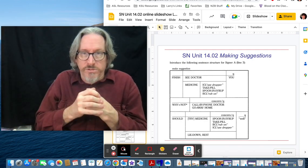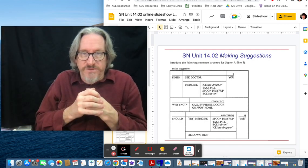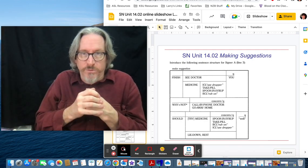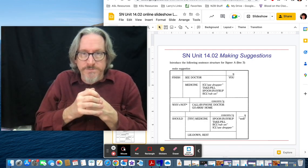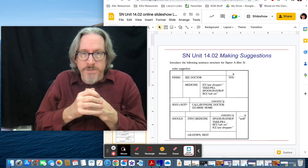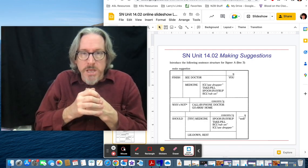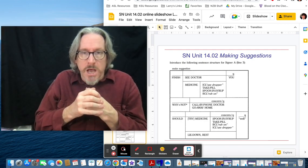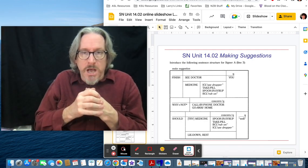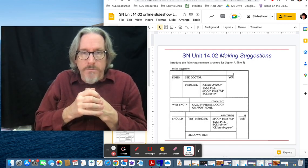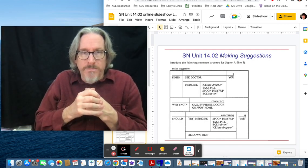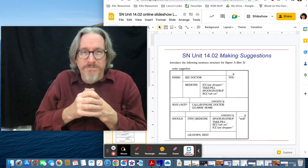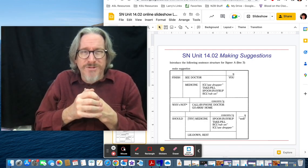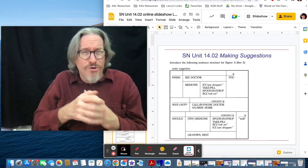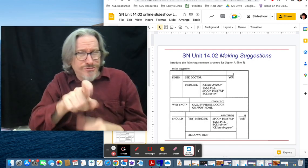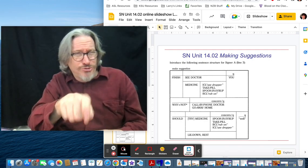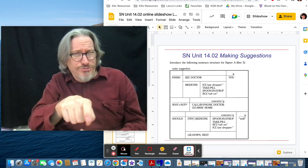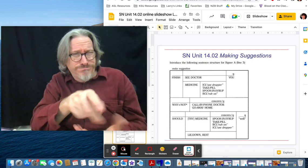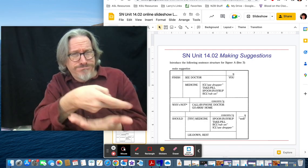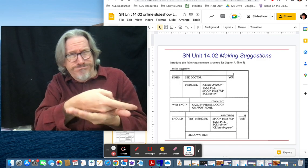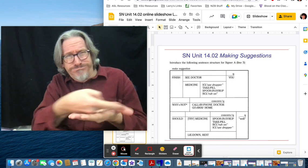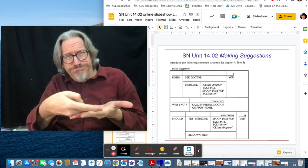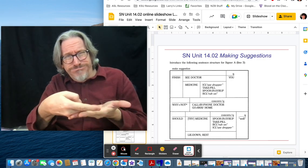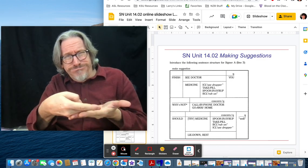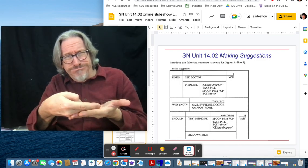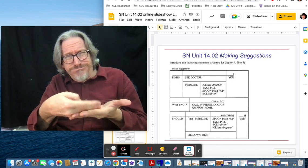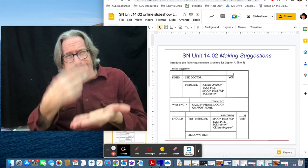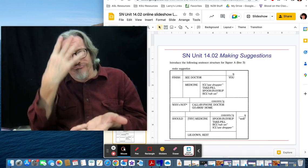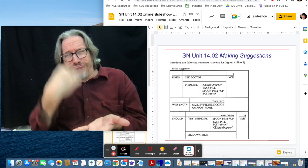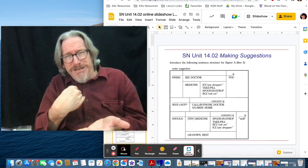all those different ones.